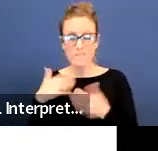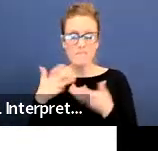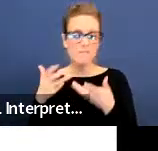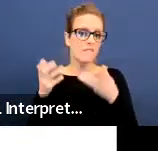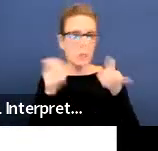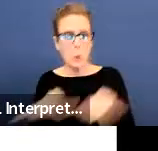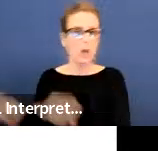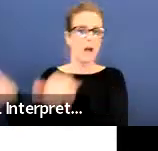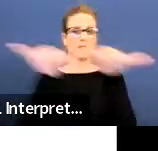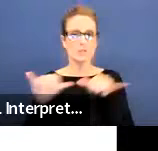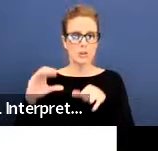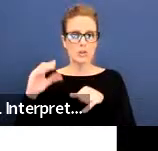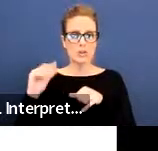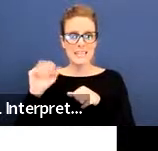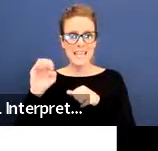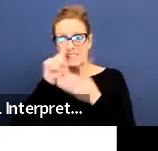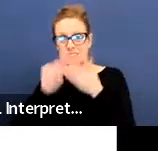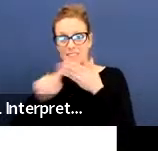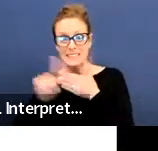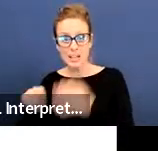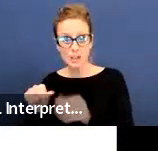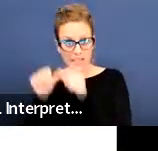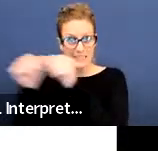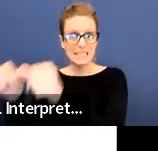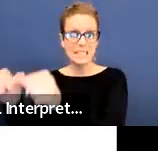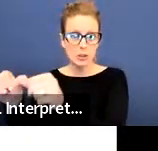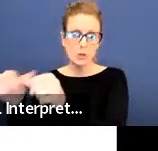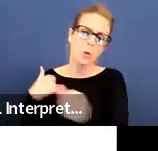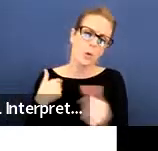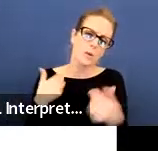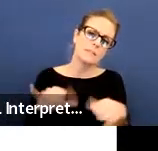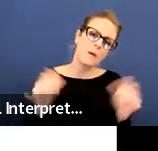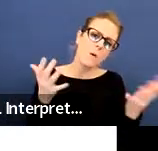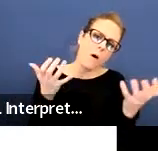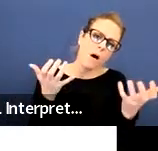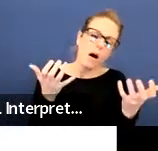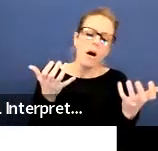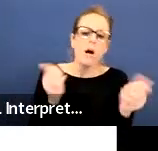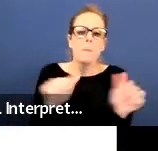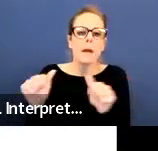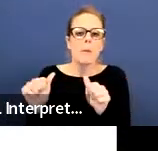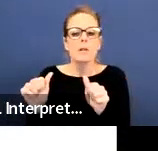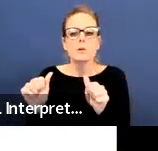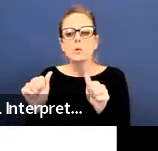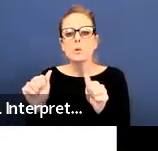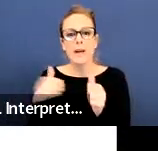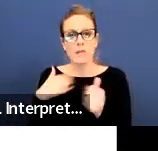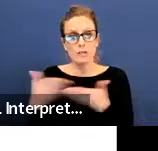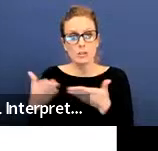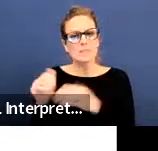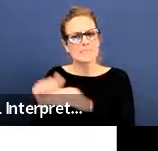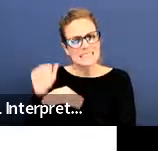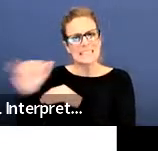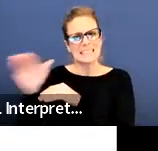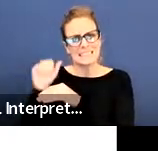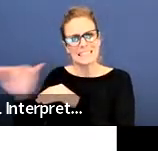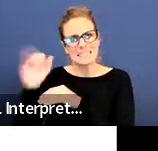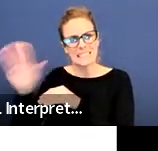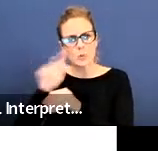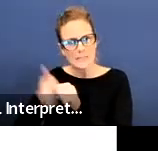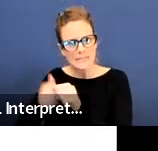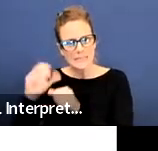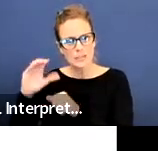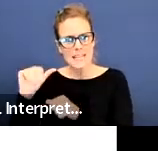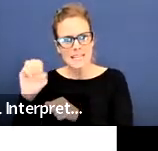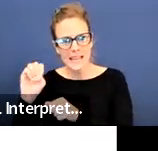universal case investigation continuing, we would like to be able to at least be able to send resources to every case. So either